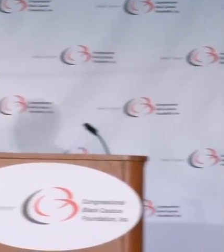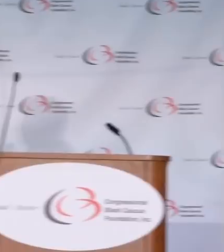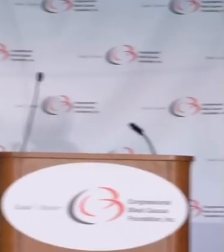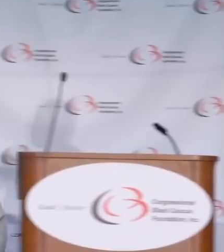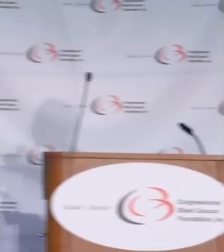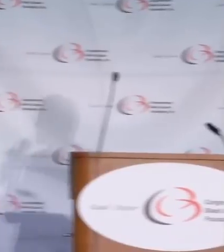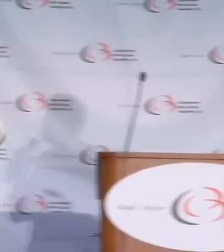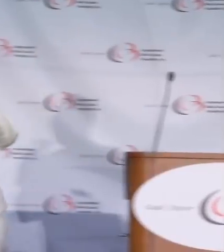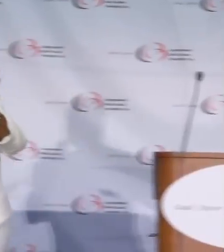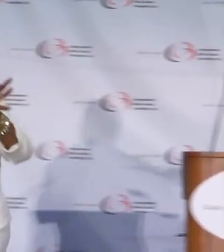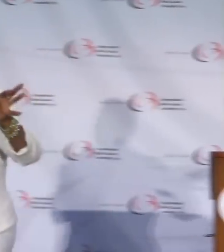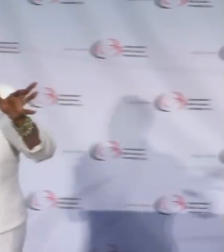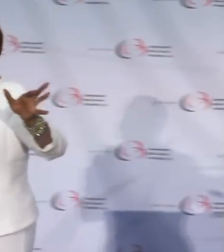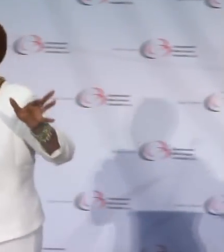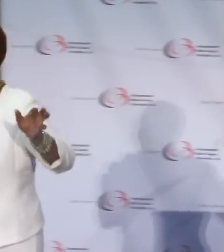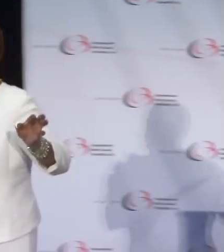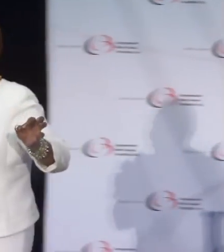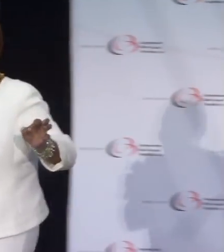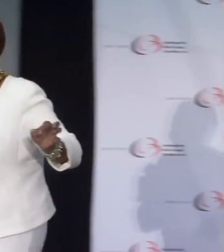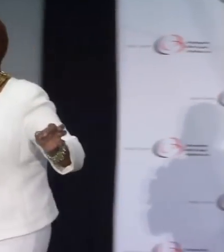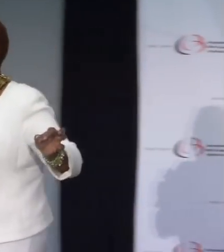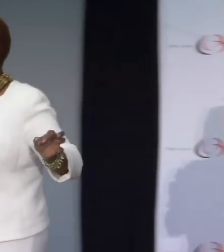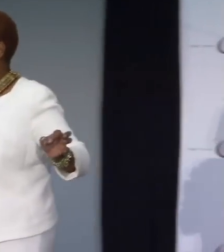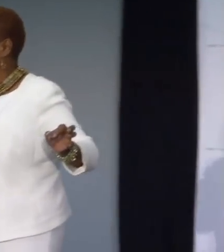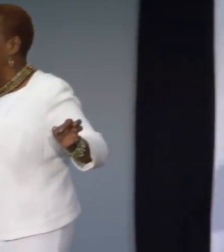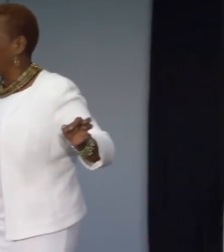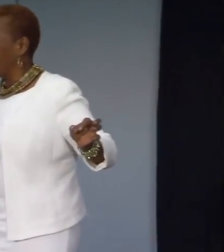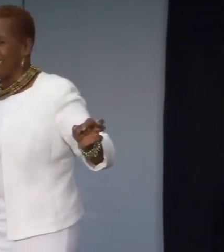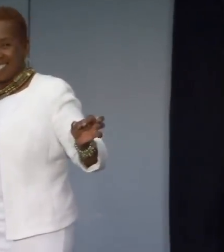So they were having a sale at Lens Crafters,